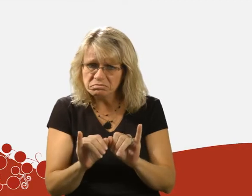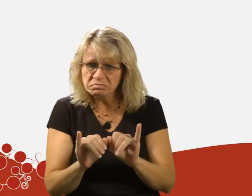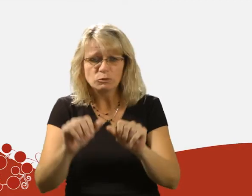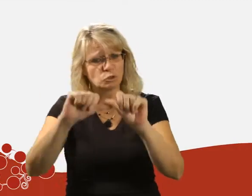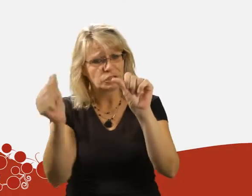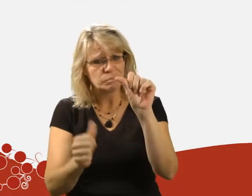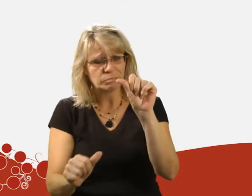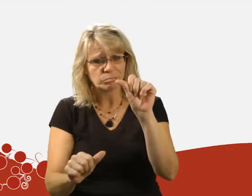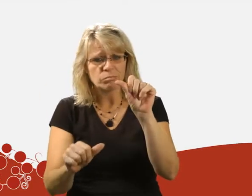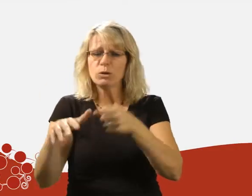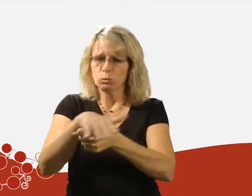like.